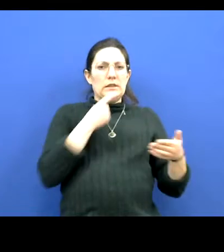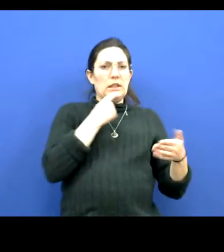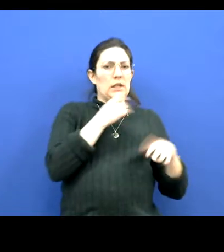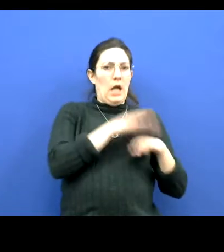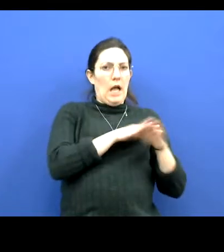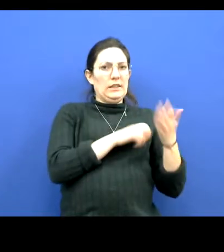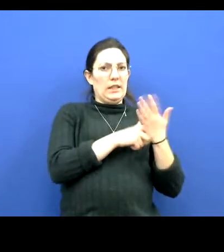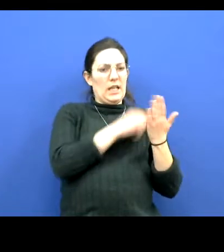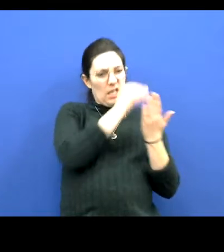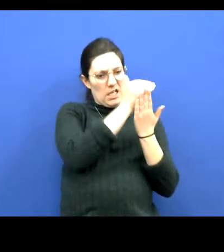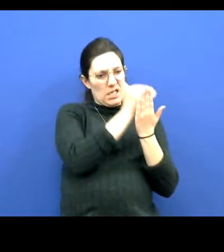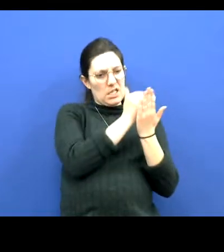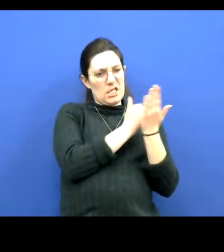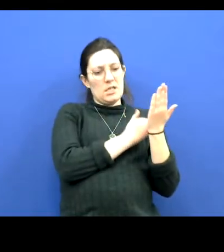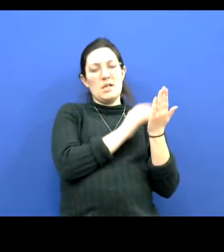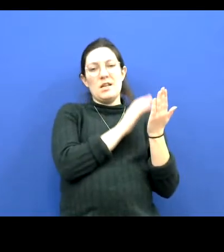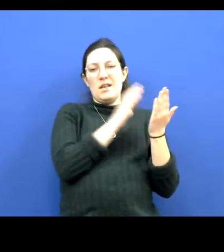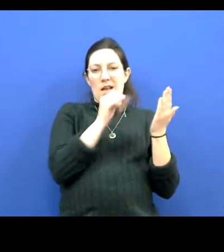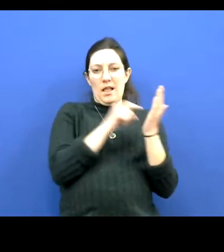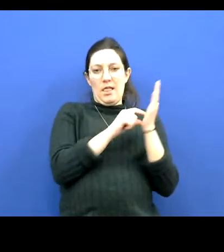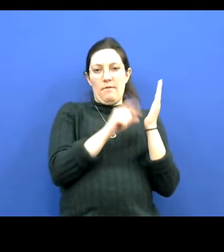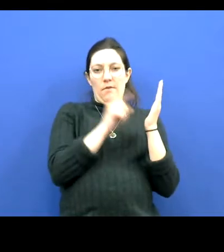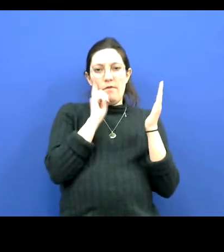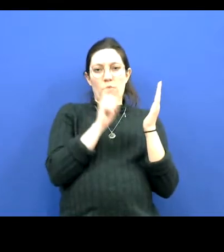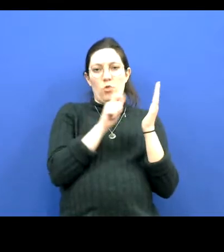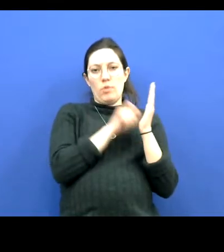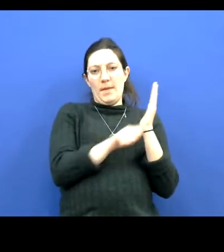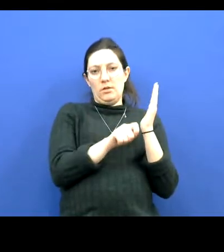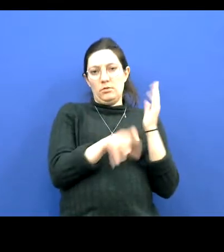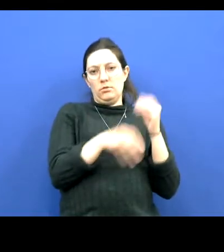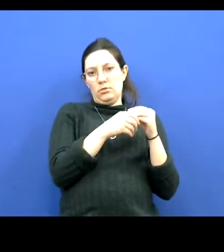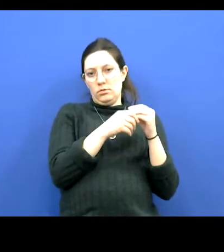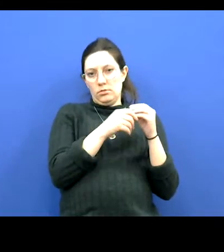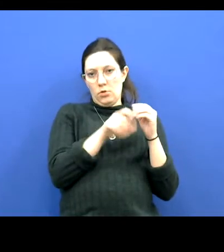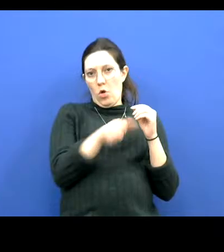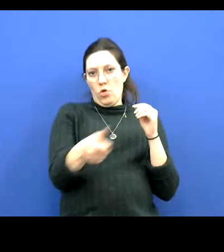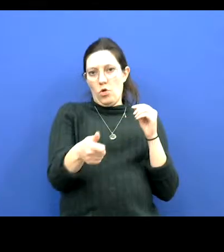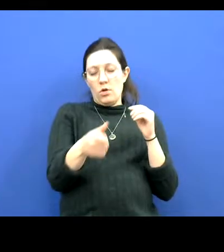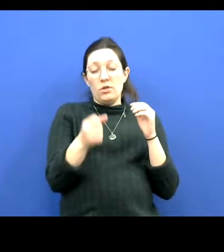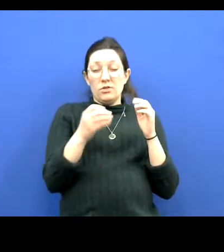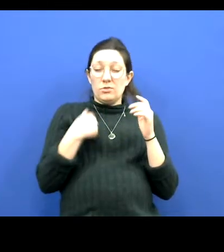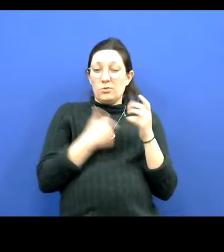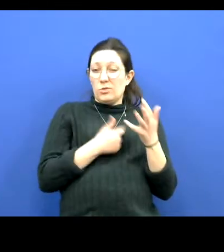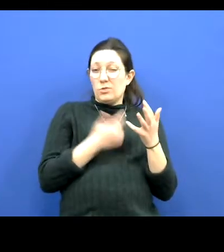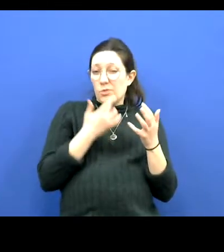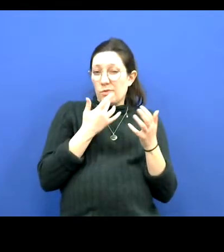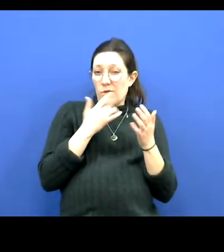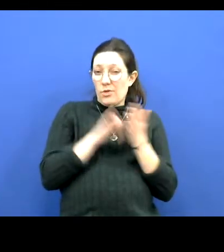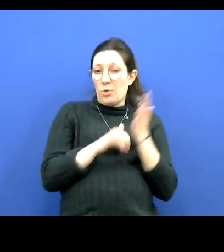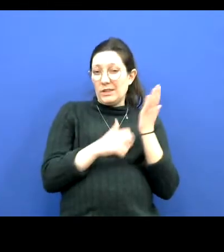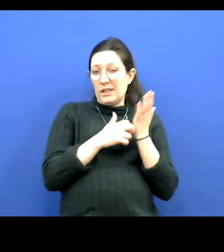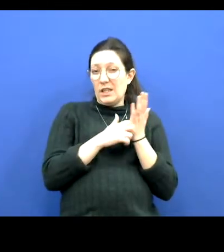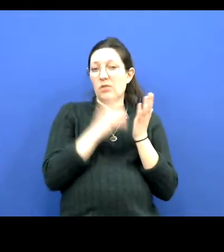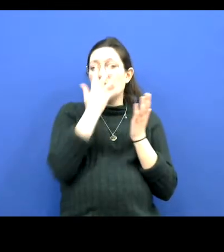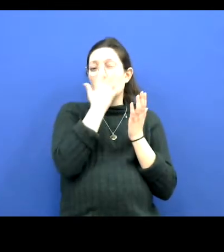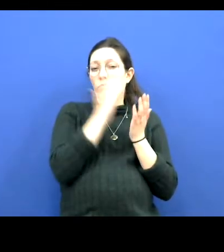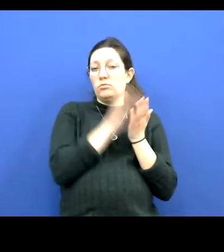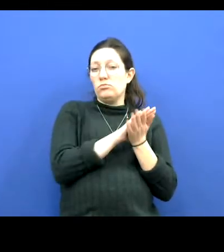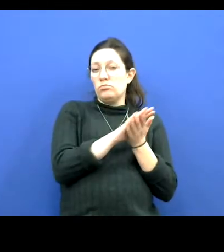had a level for remit. So we wanted to make it as easy as possible. Yep. Sounds